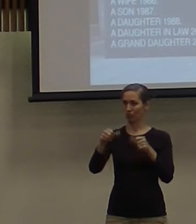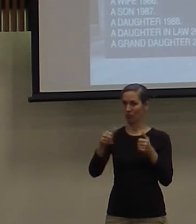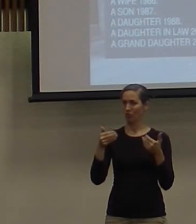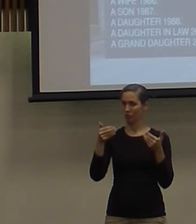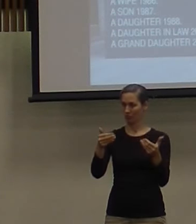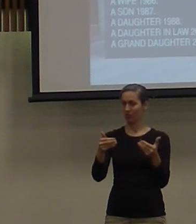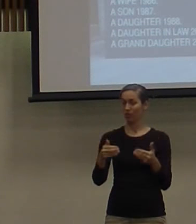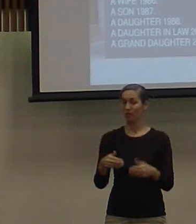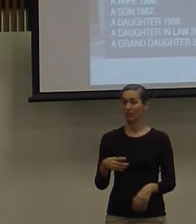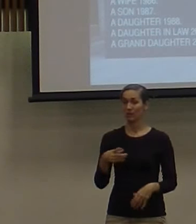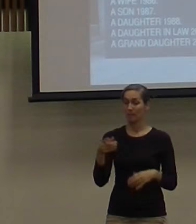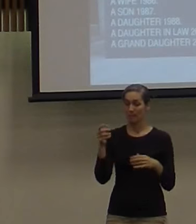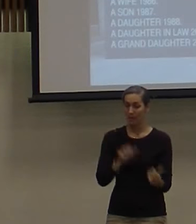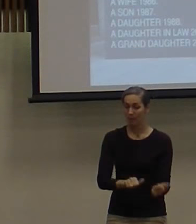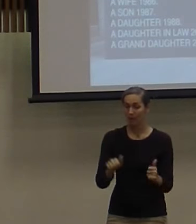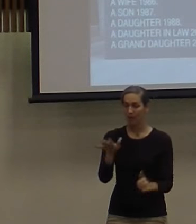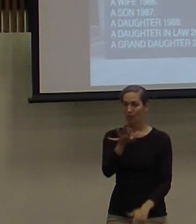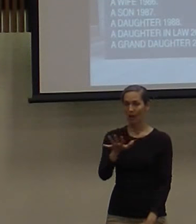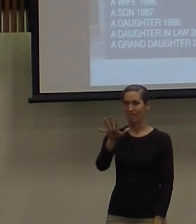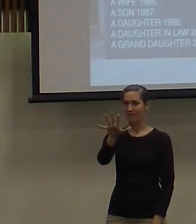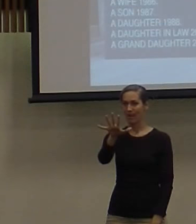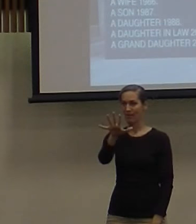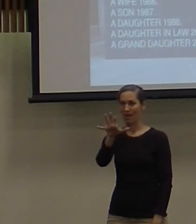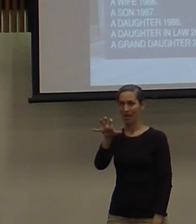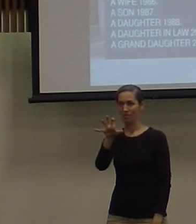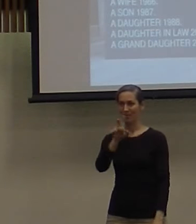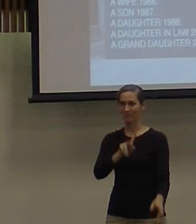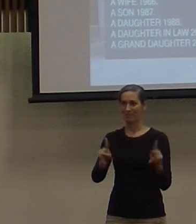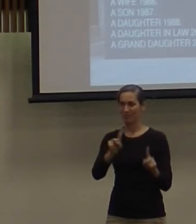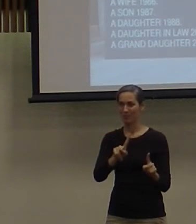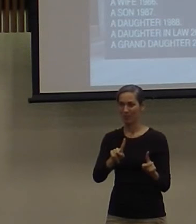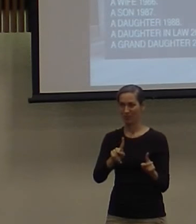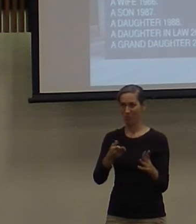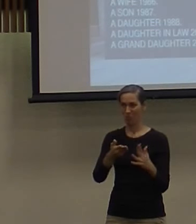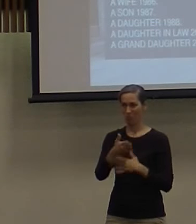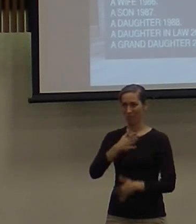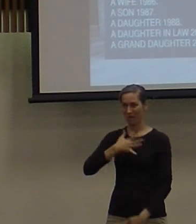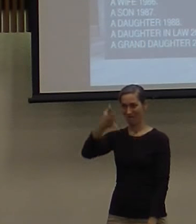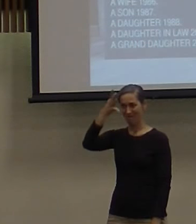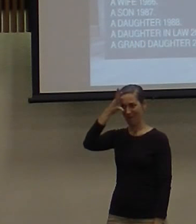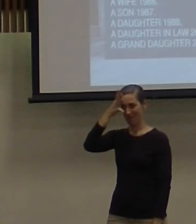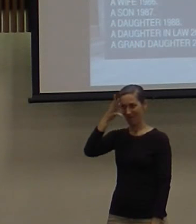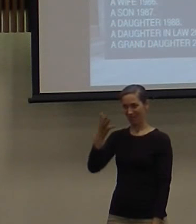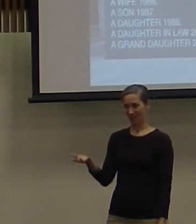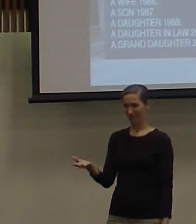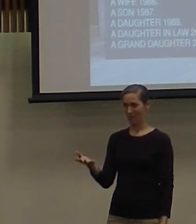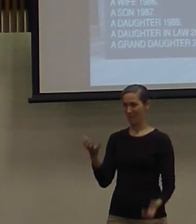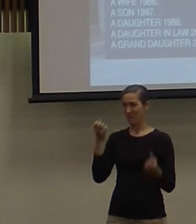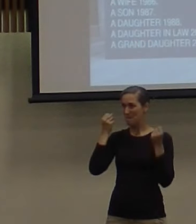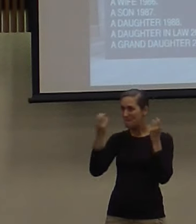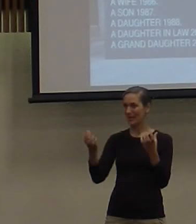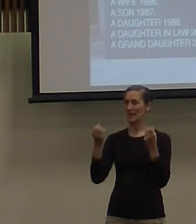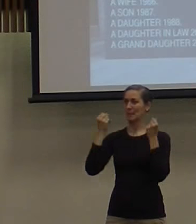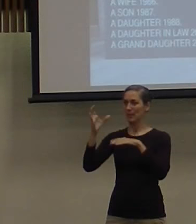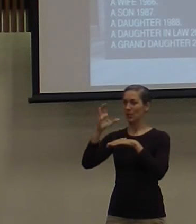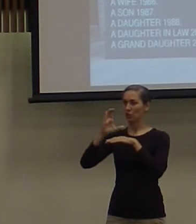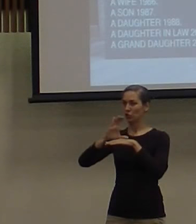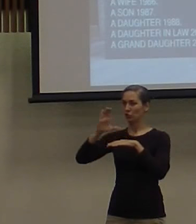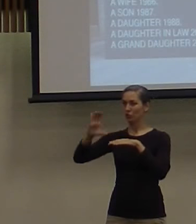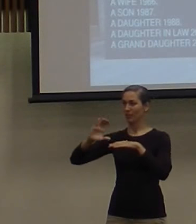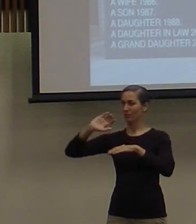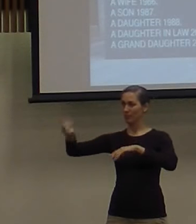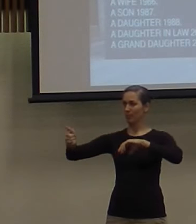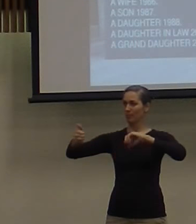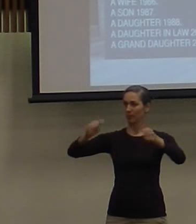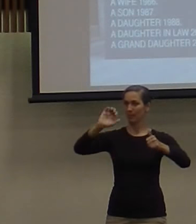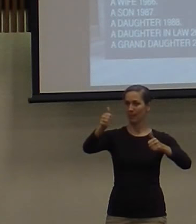uh, about 500 people through my father and established many churches of Christ in the South. And so